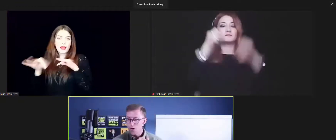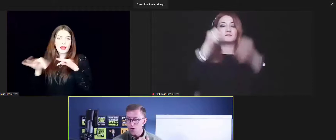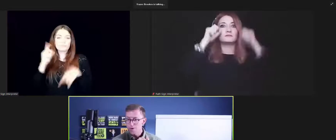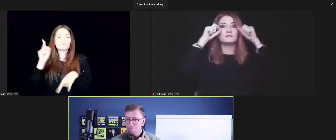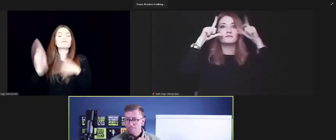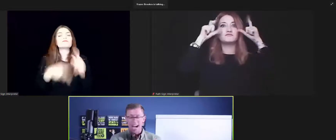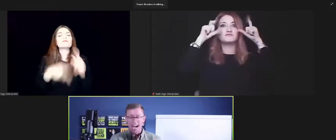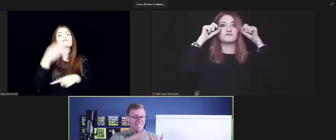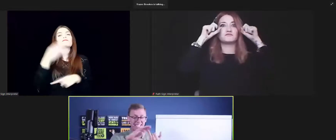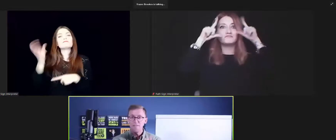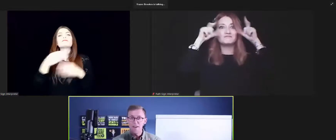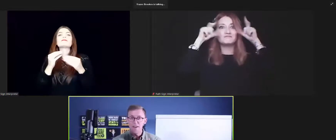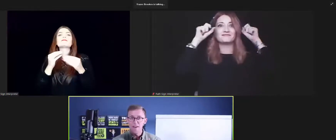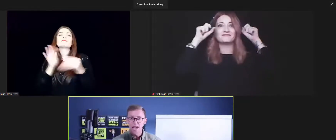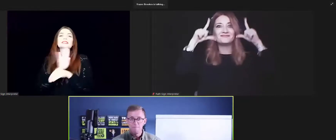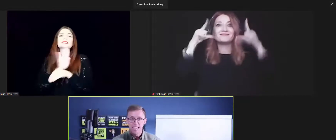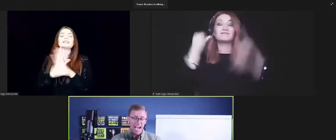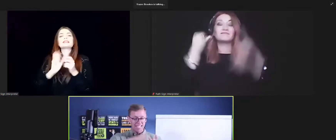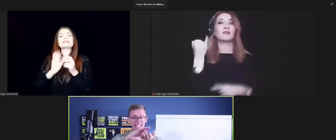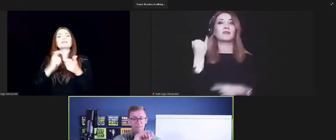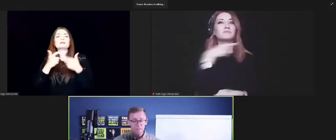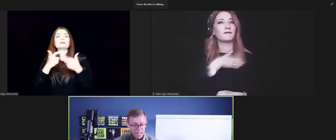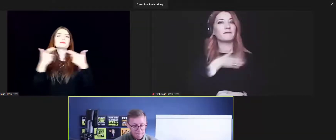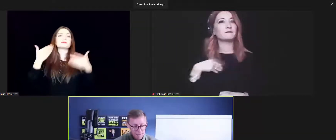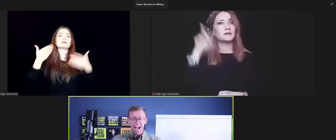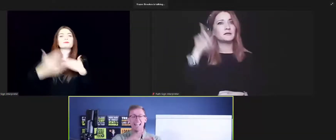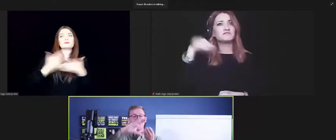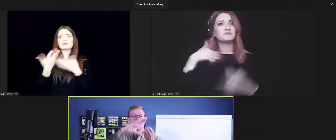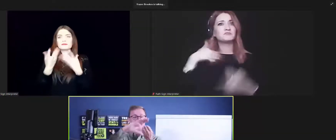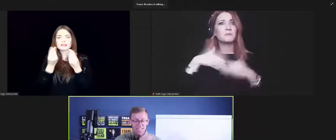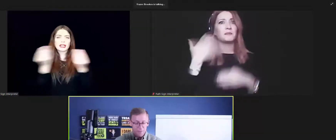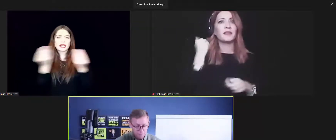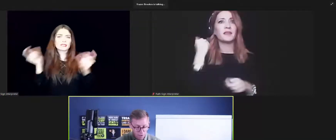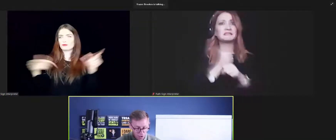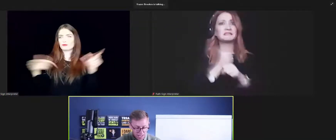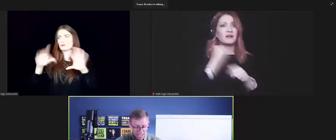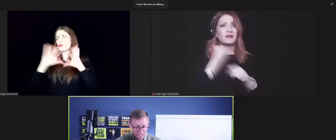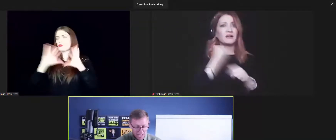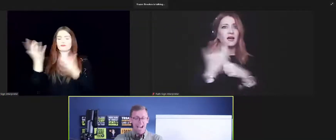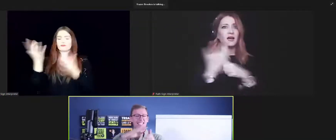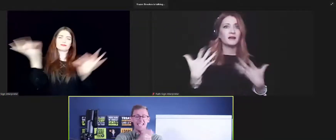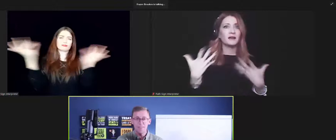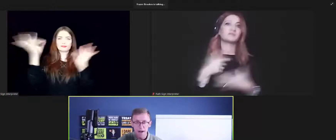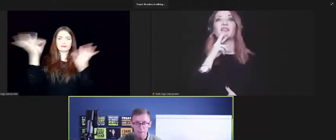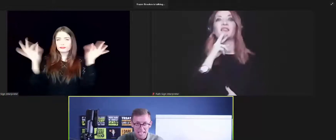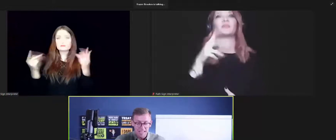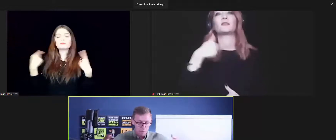fortune, I'd seen the fame, I'd seen the freedom, I'd seen the fun, I'd seen the